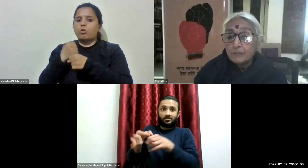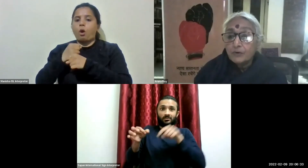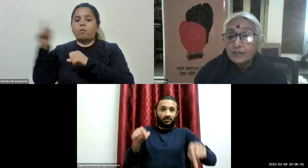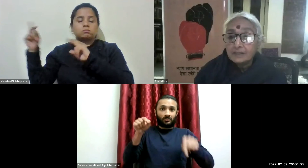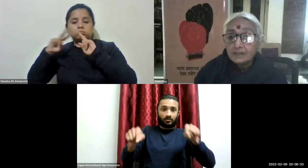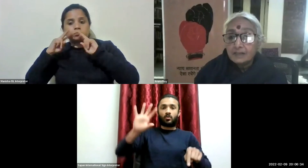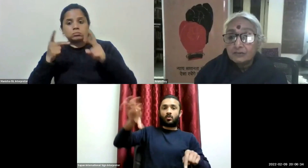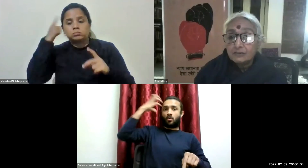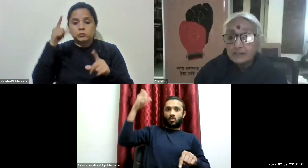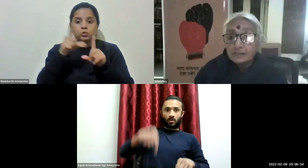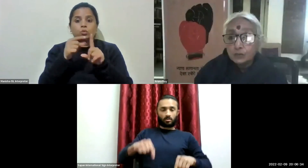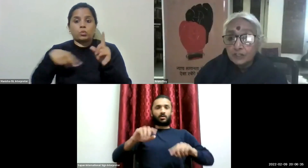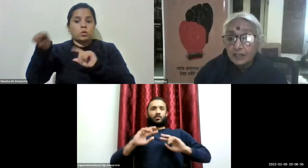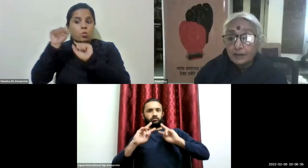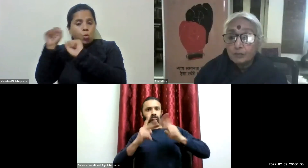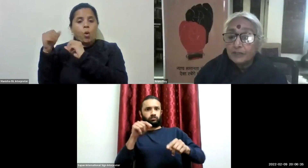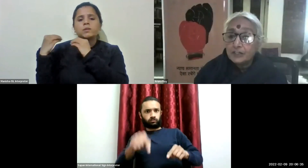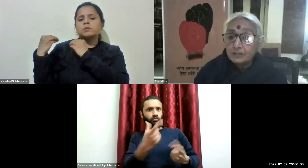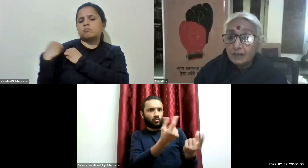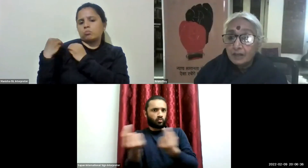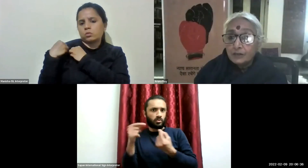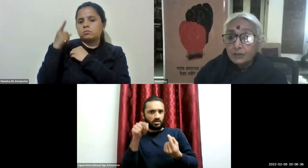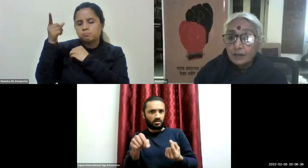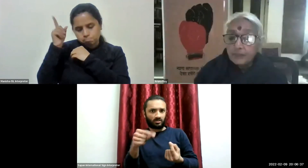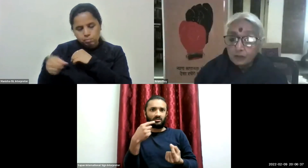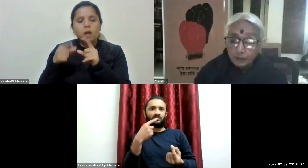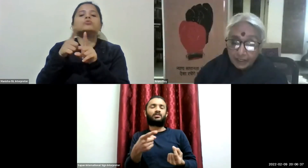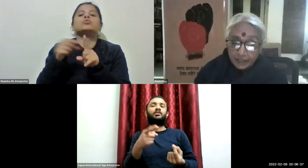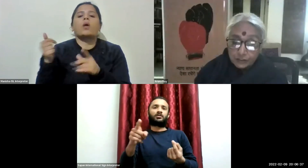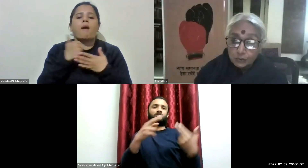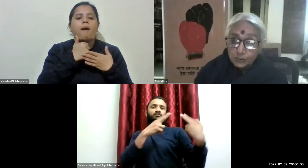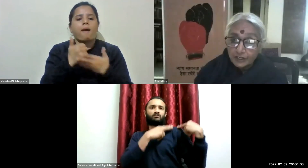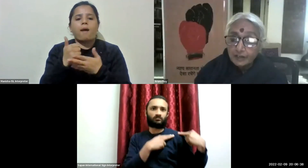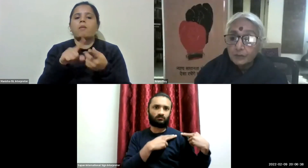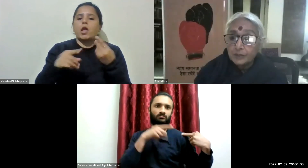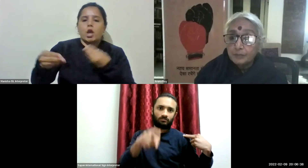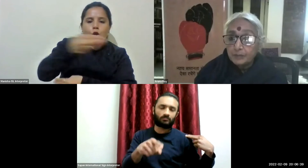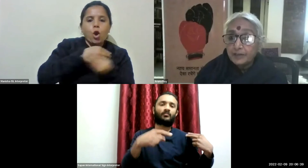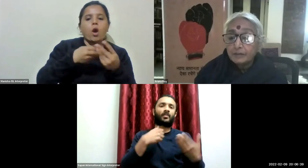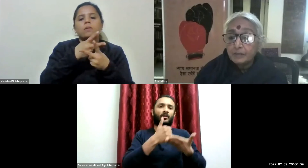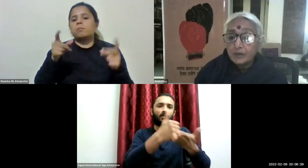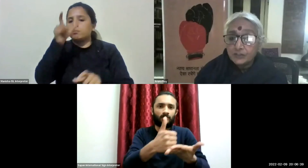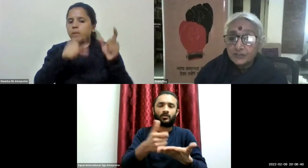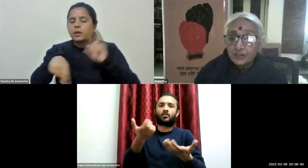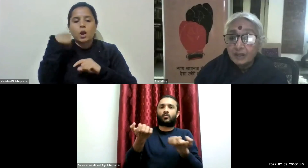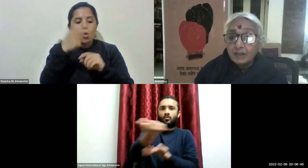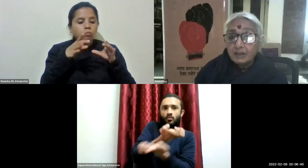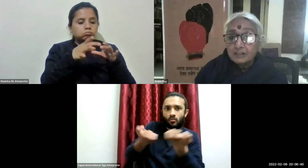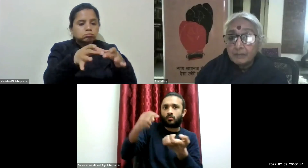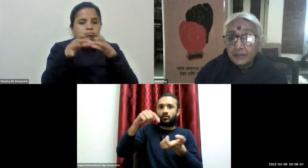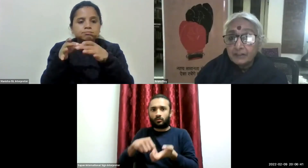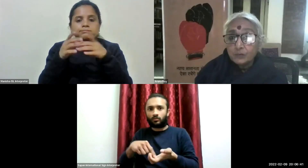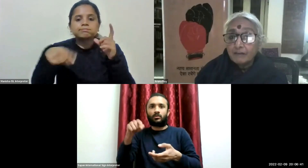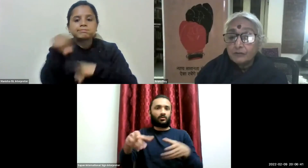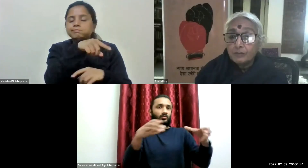has abrogated its duty and obligation to help economically and socially with the people at the margins.